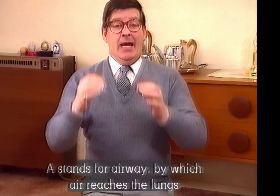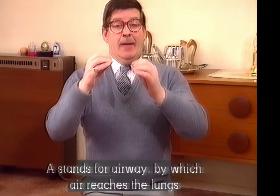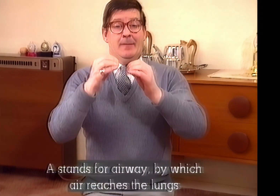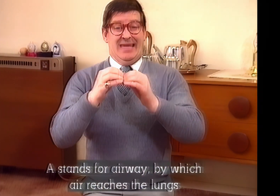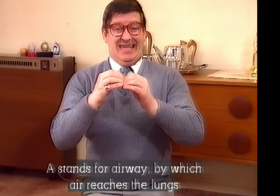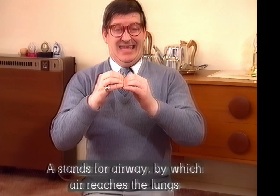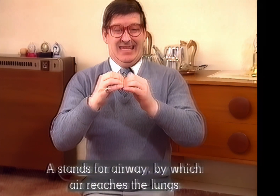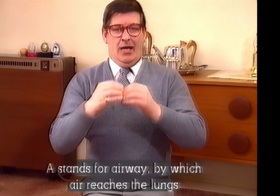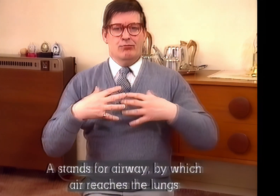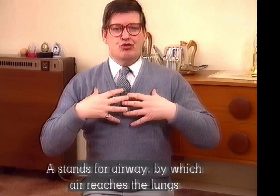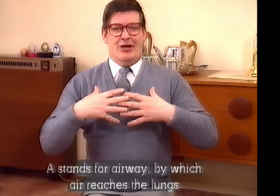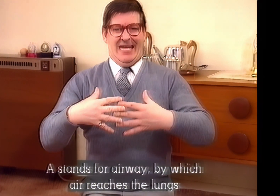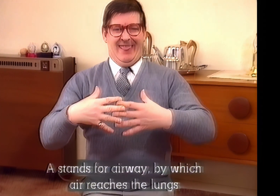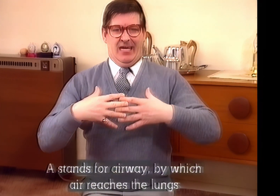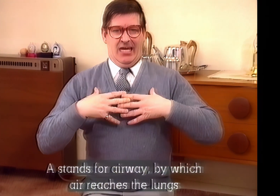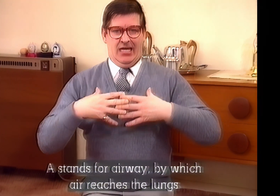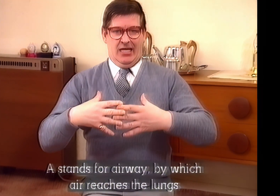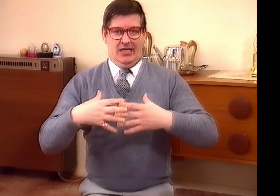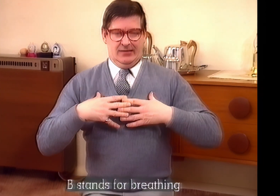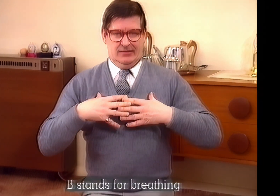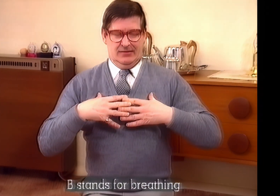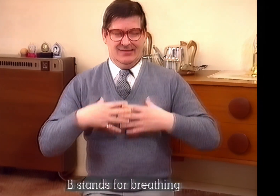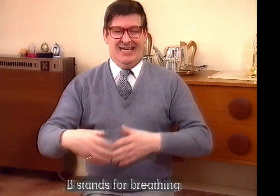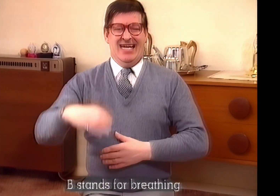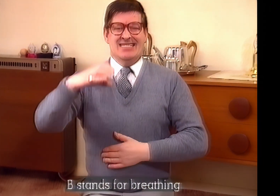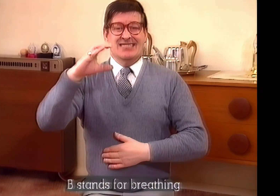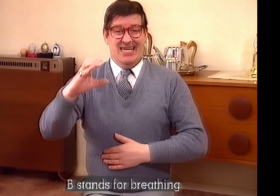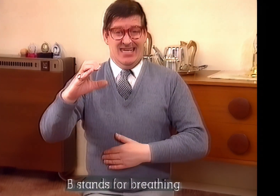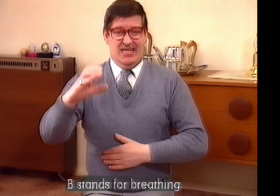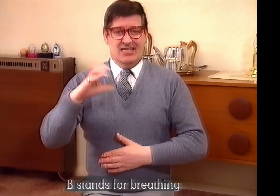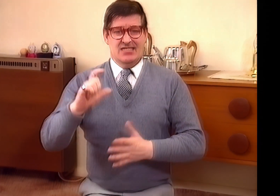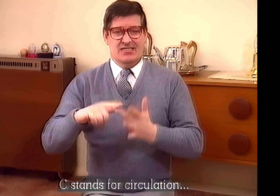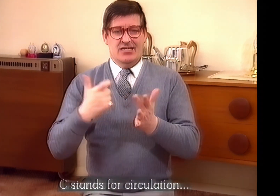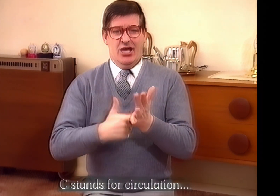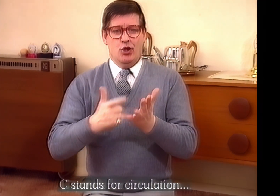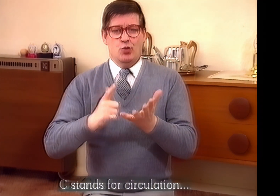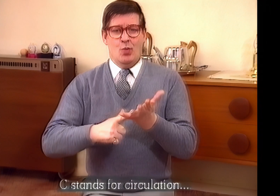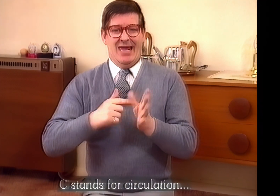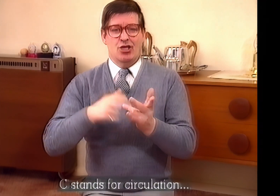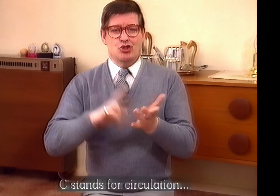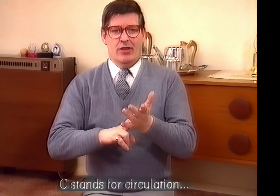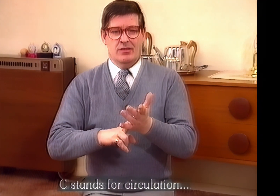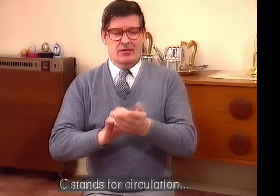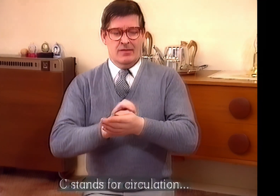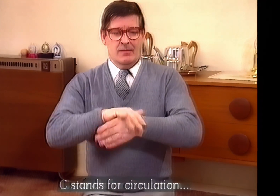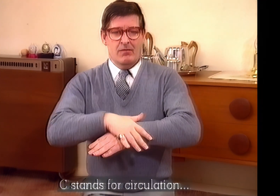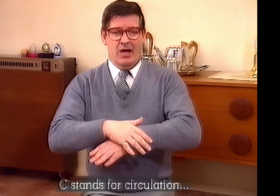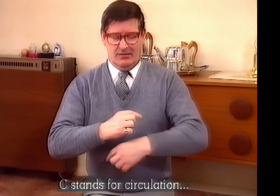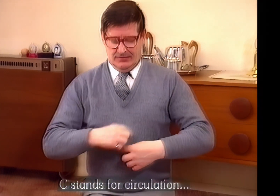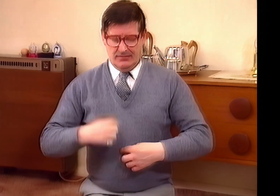passage by which the air reaches the lungs. B stands for breathing, and C stands for circulation, the